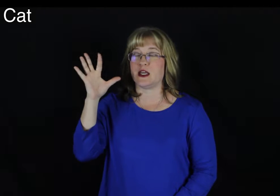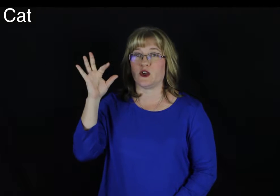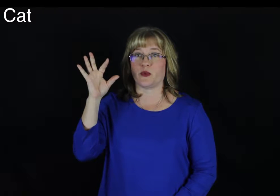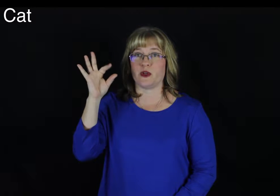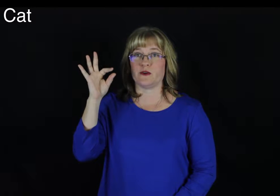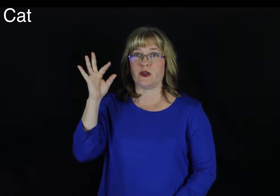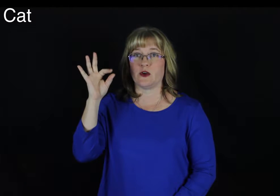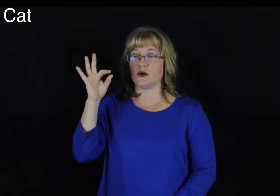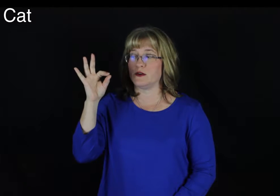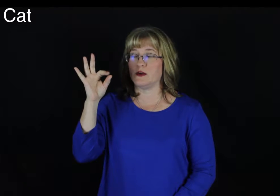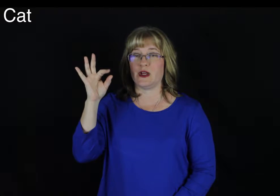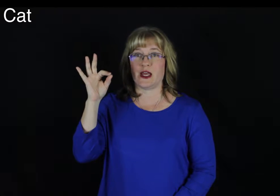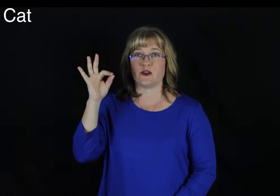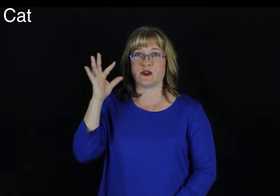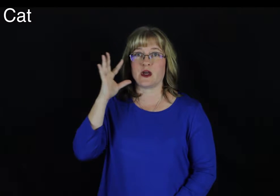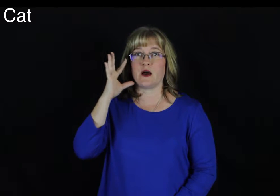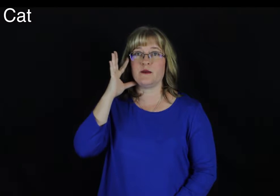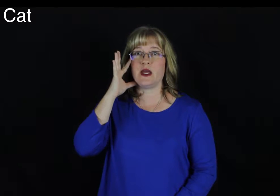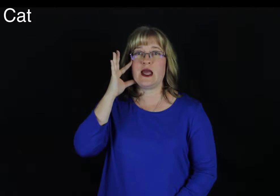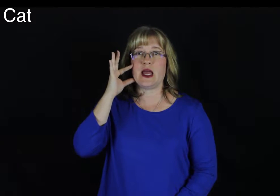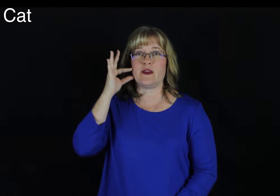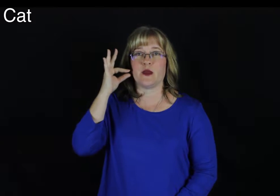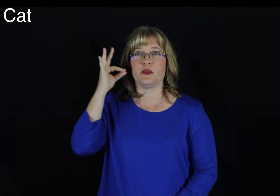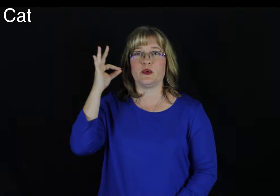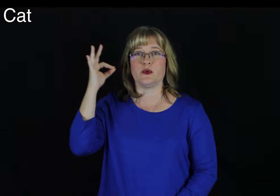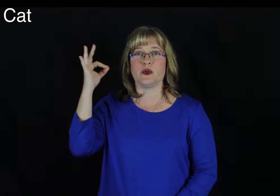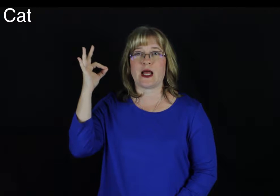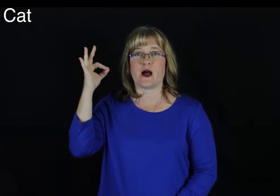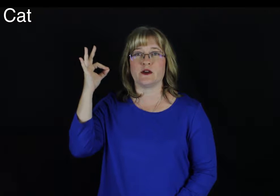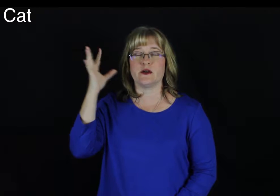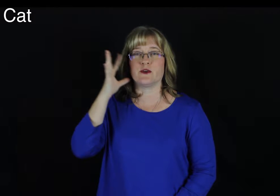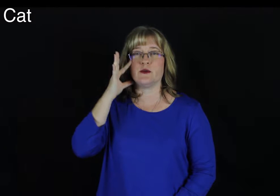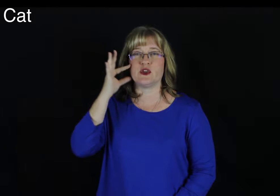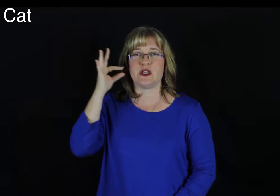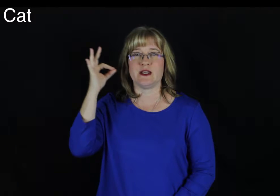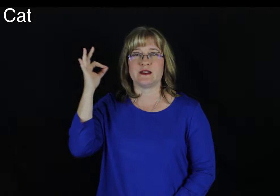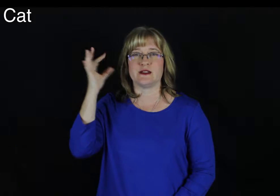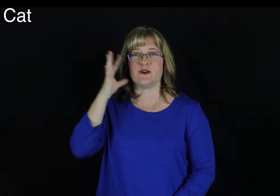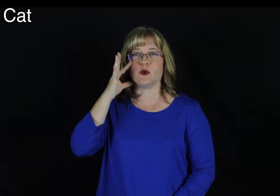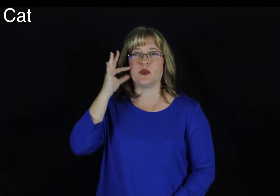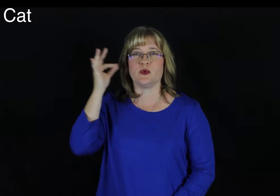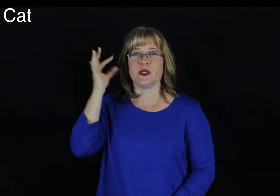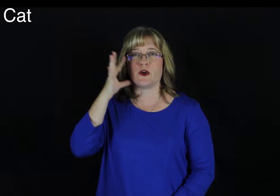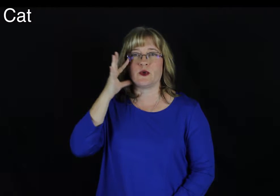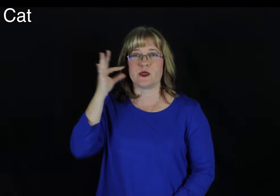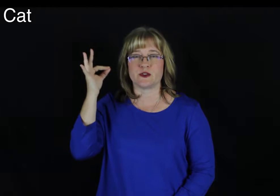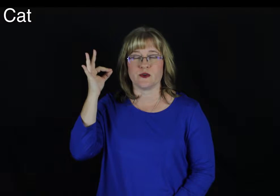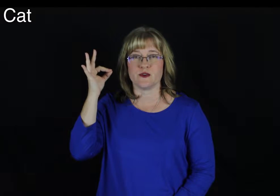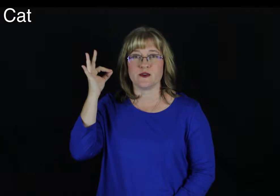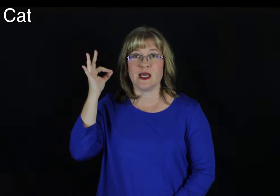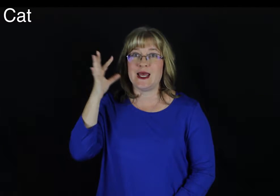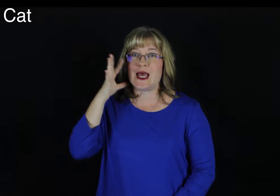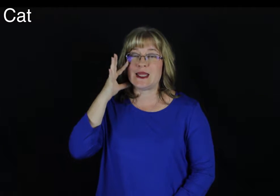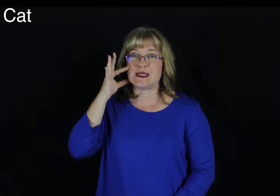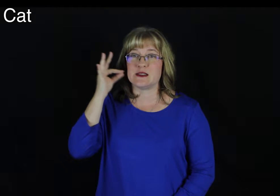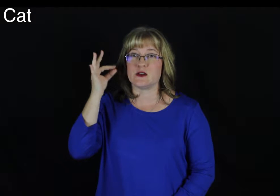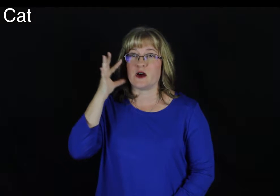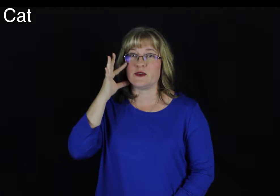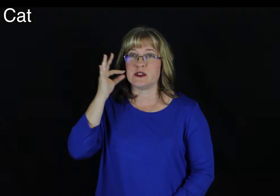Take your pointer finger and your thumb and they pull out from your cheeks as if you're pulling on the whiskers. And this is often